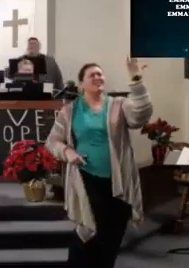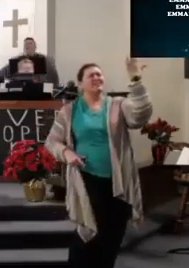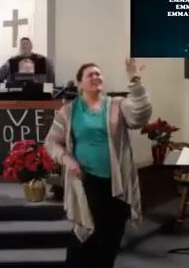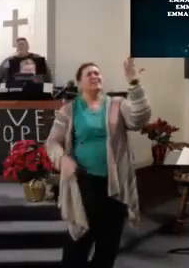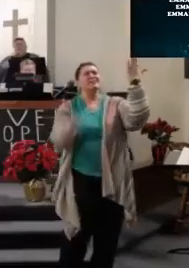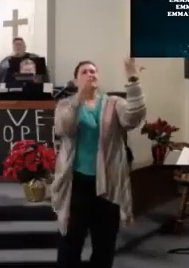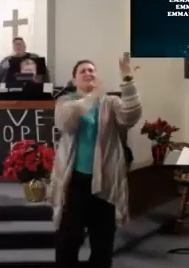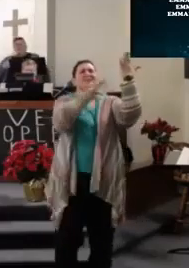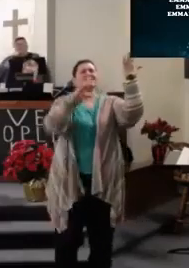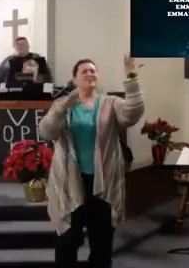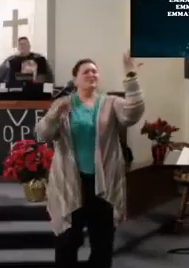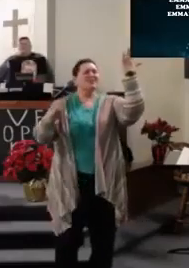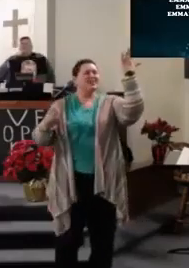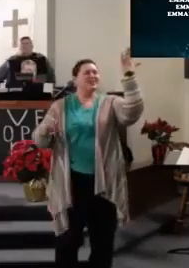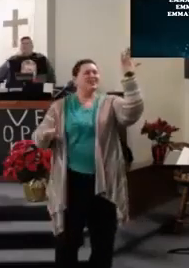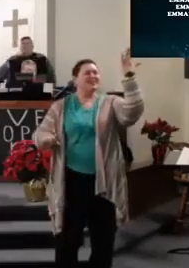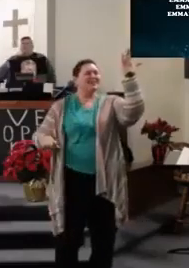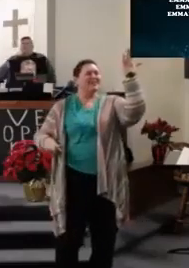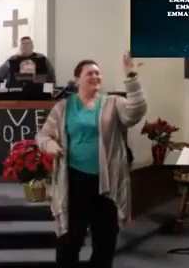Lord.